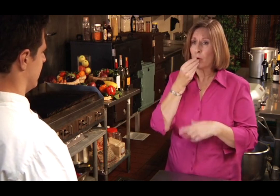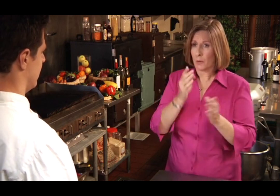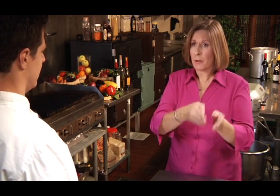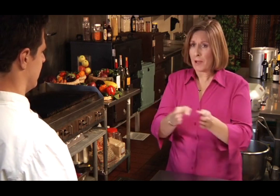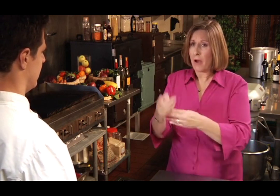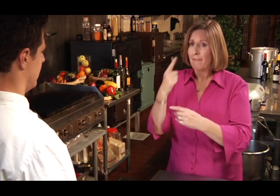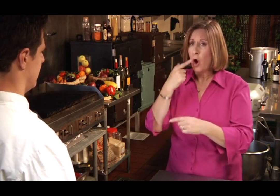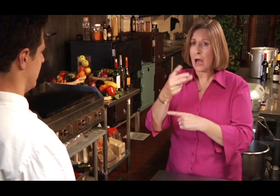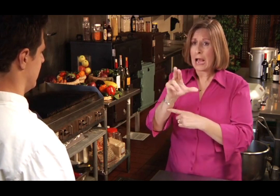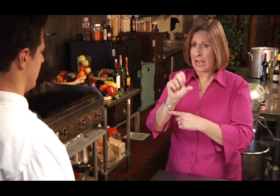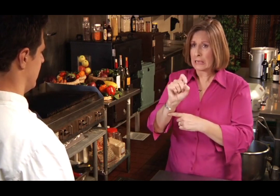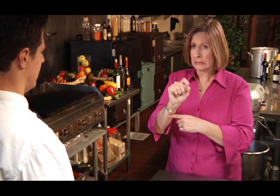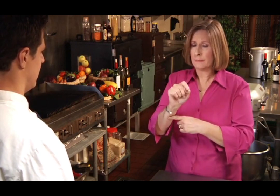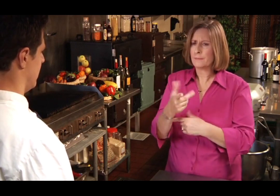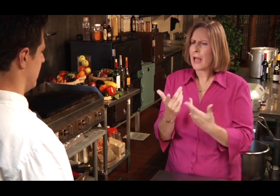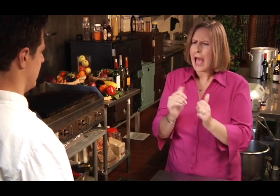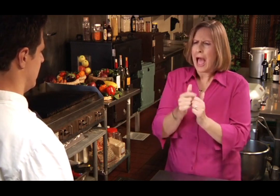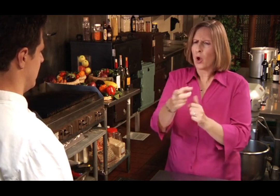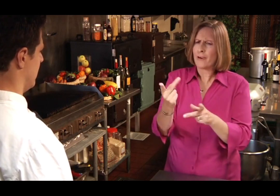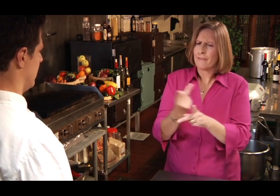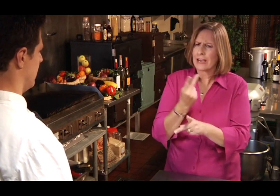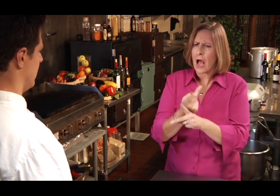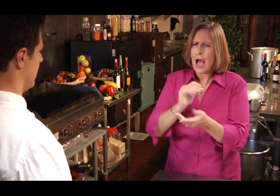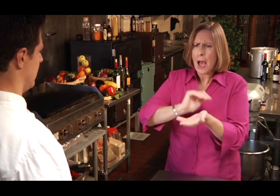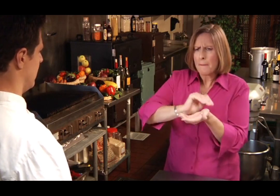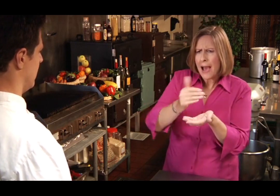What method do you use when you're preparing food for your guests?